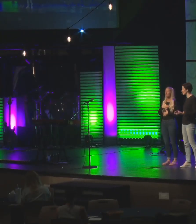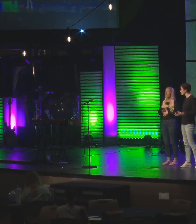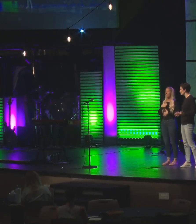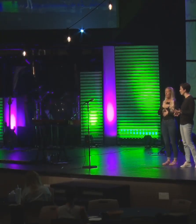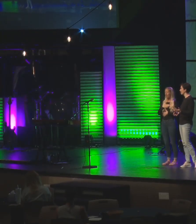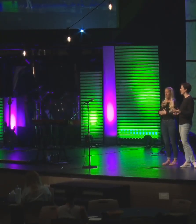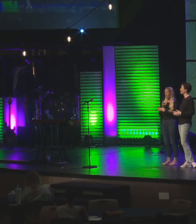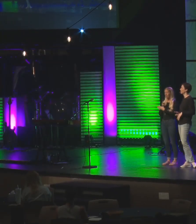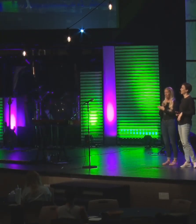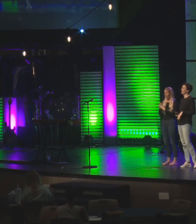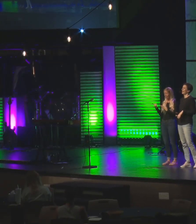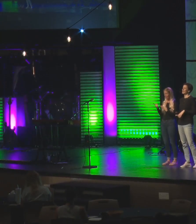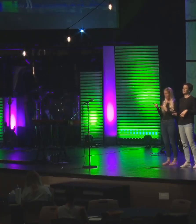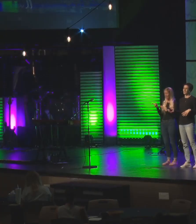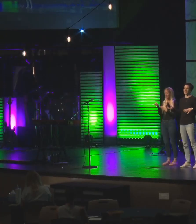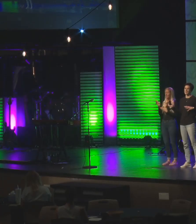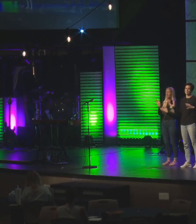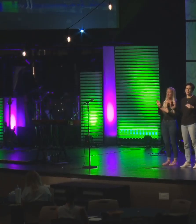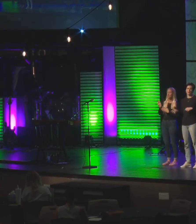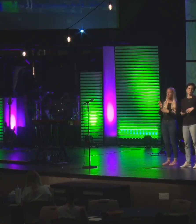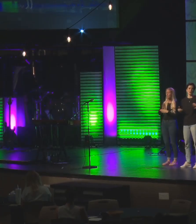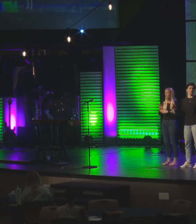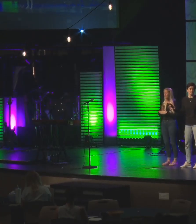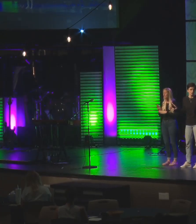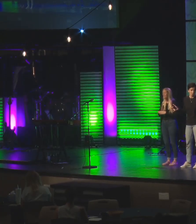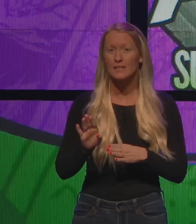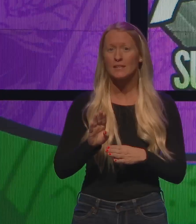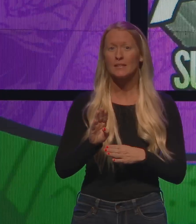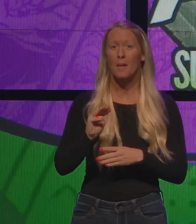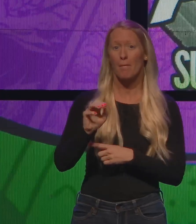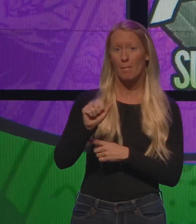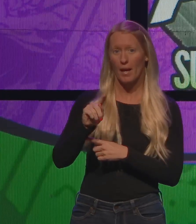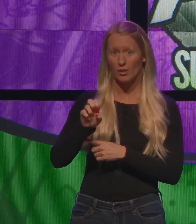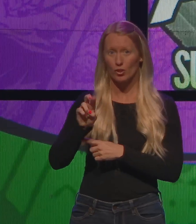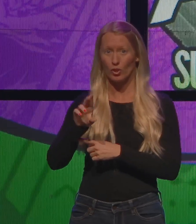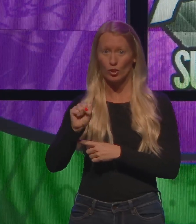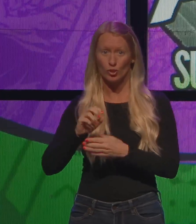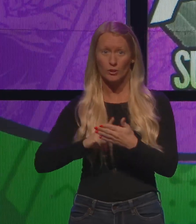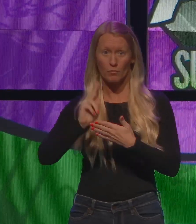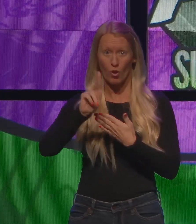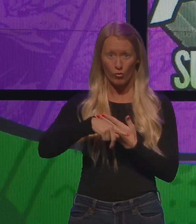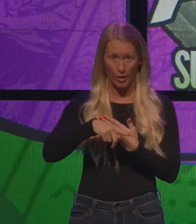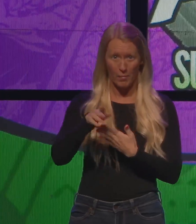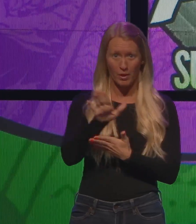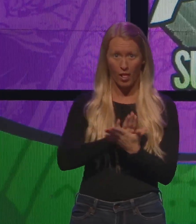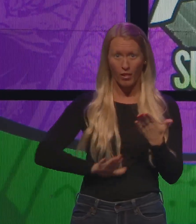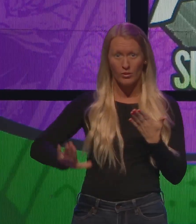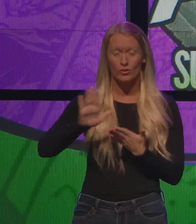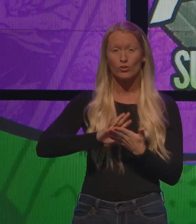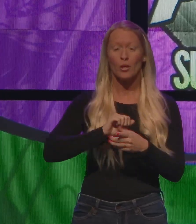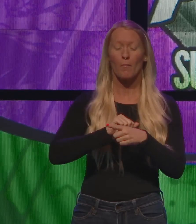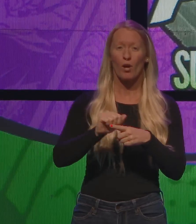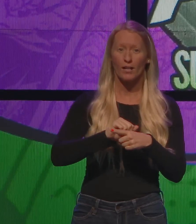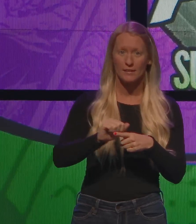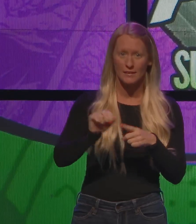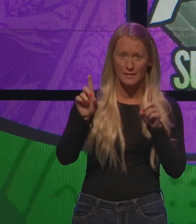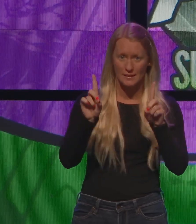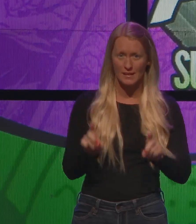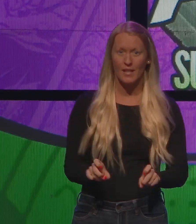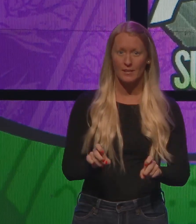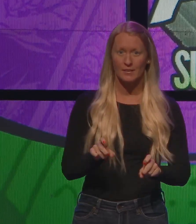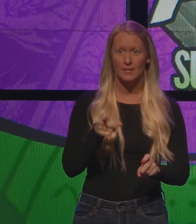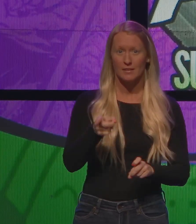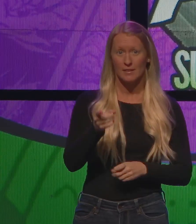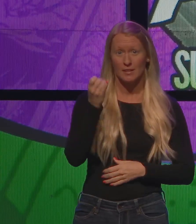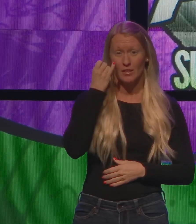my master's program. I took my Praxis core test. If any of you even know what I'm talking about, you know that I sat at a desk